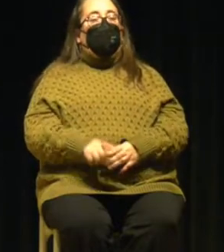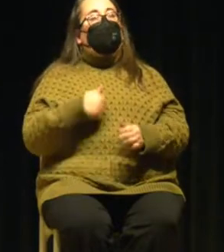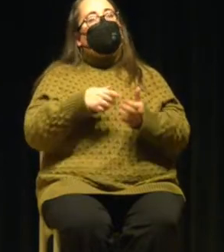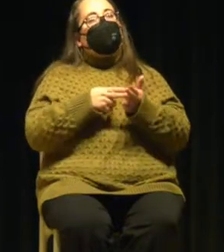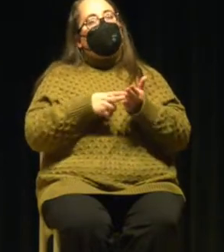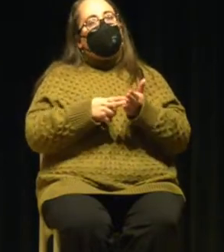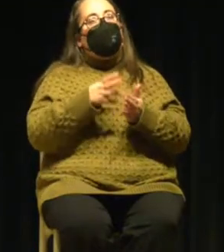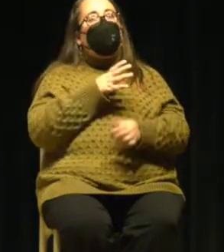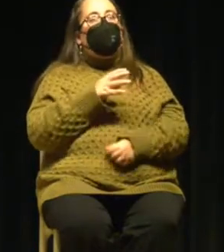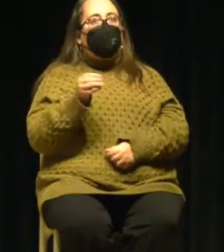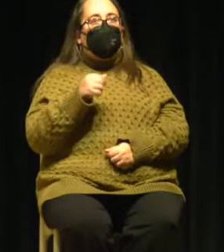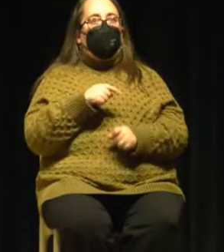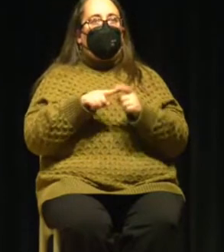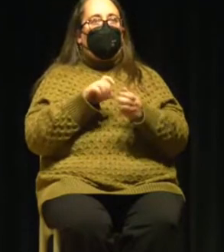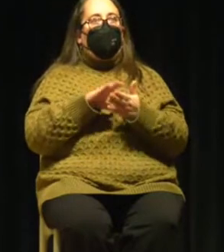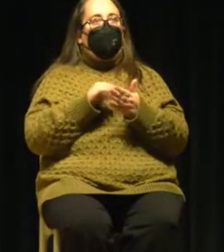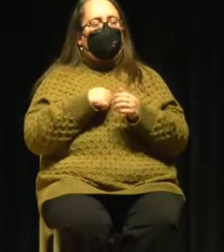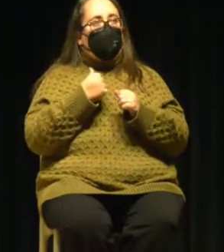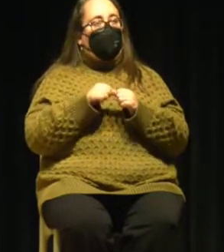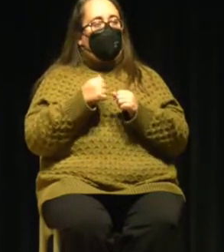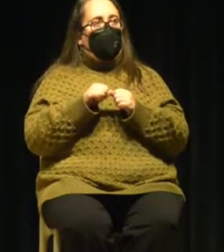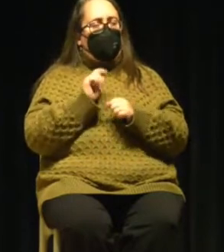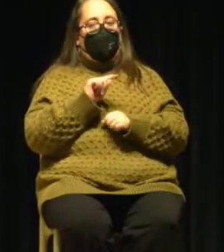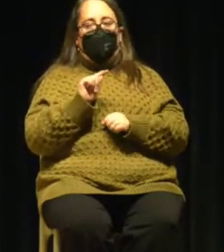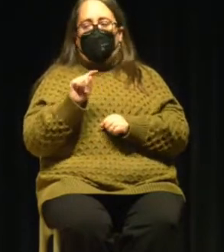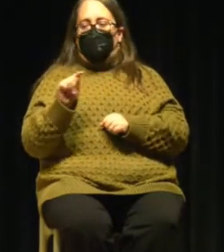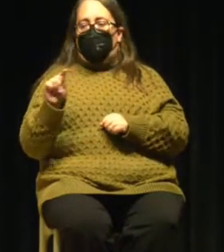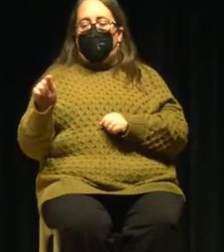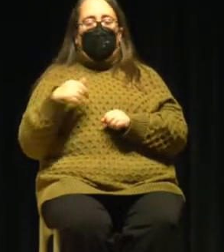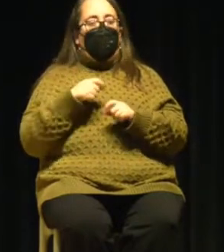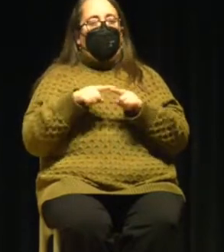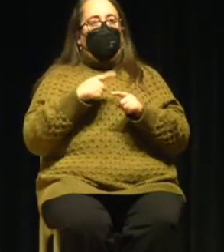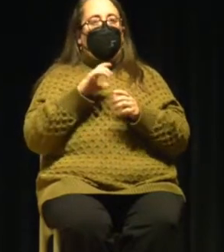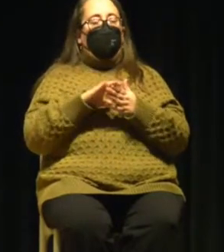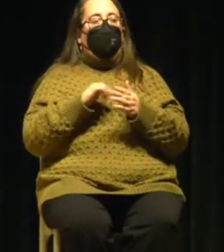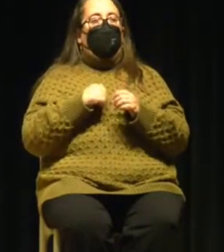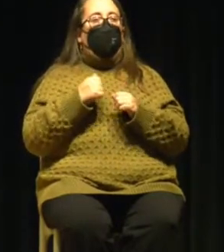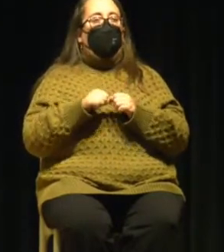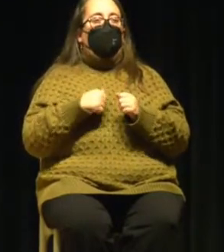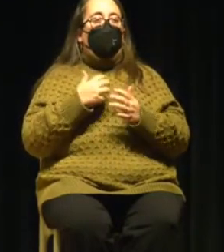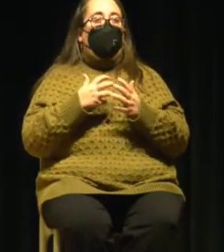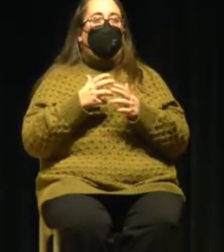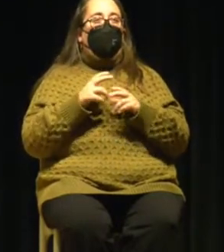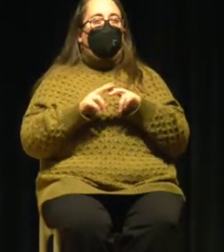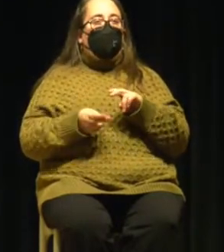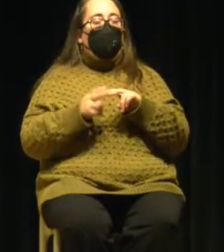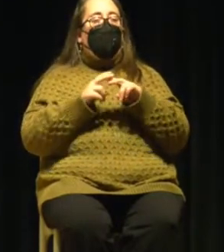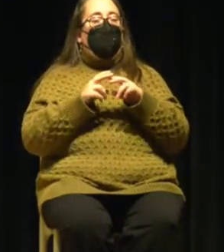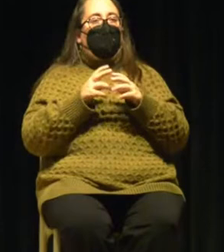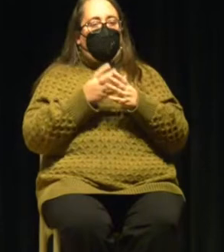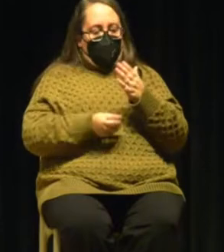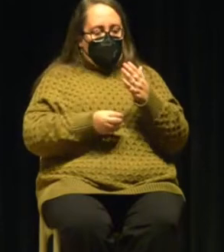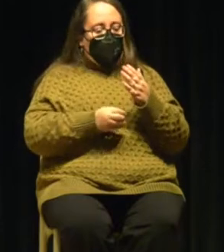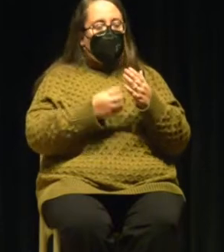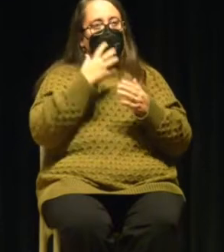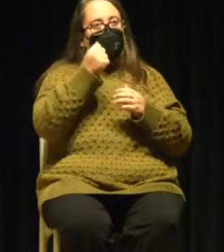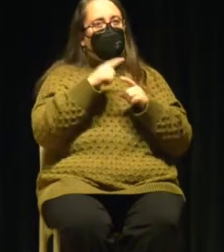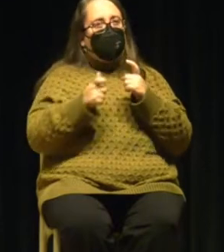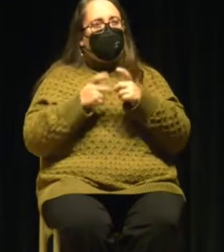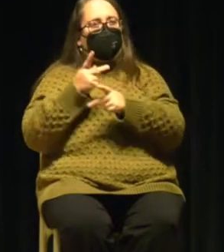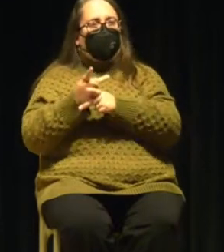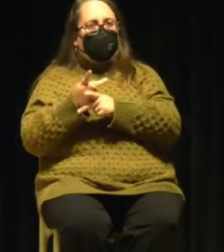but also I was like, I can't believe I remember all these things. I can't believe I remember. I probably have lost so many incredible memories, but I've hung on to